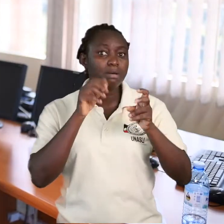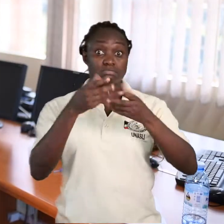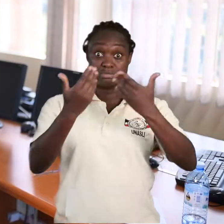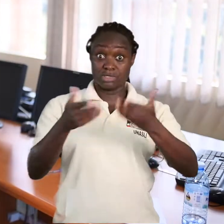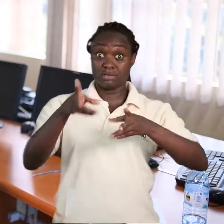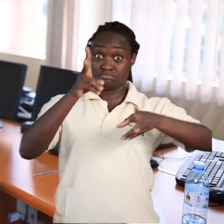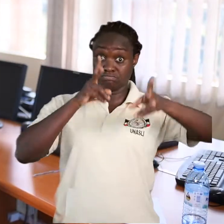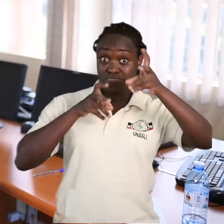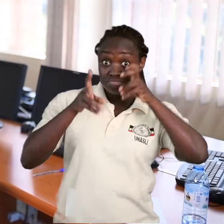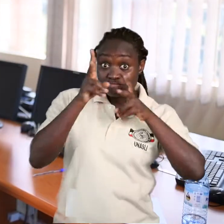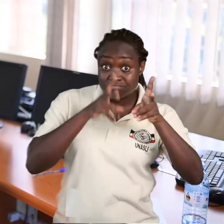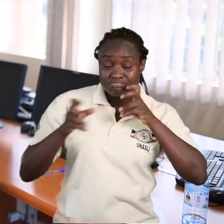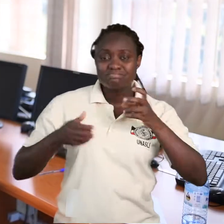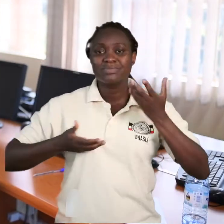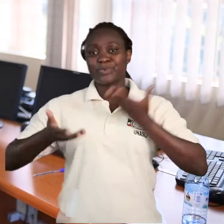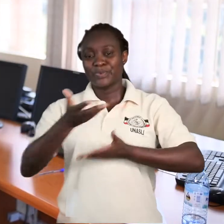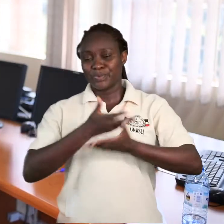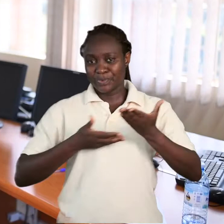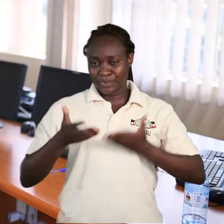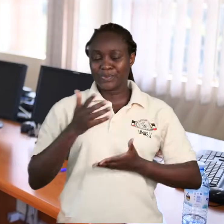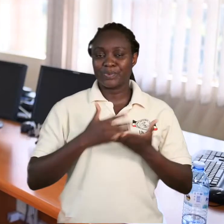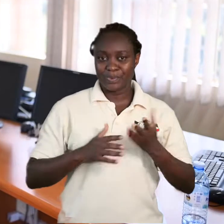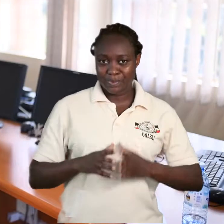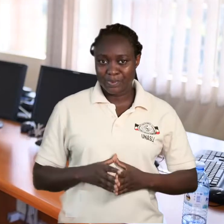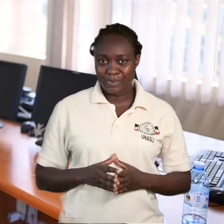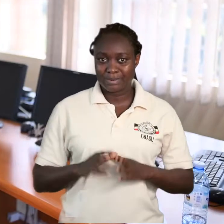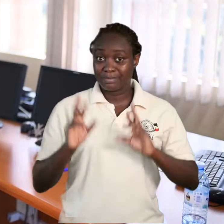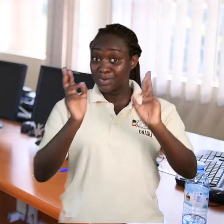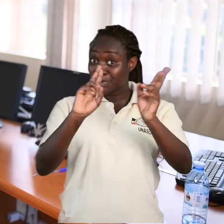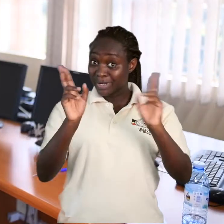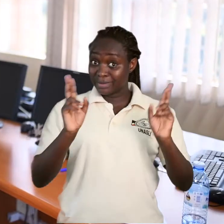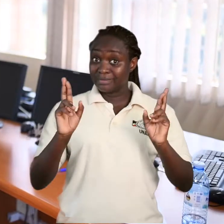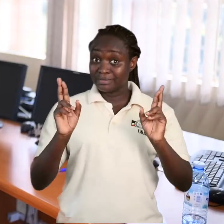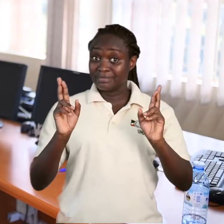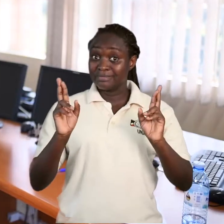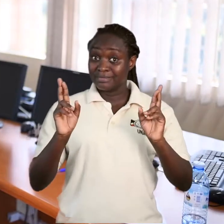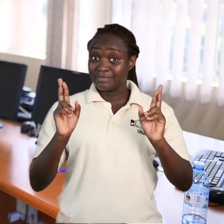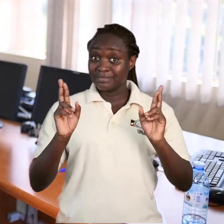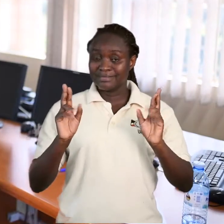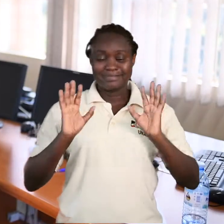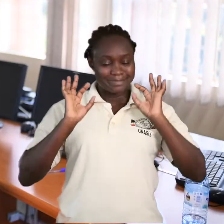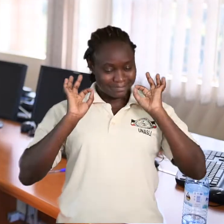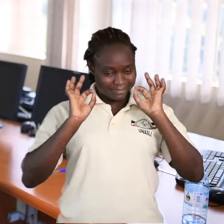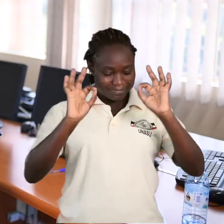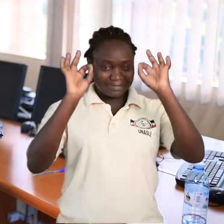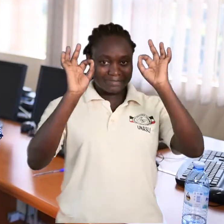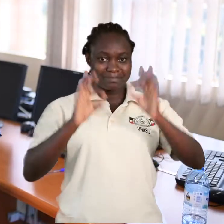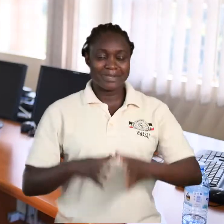am ready to share with you. Are you ready now? Wonderful.